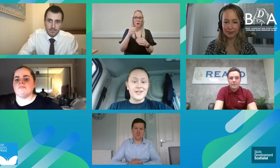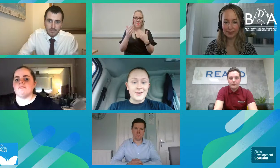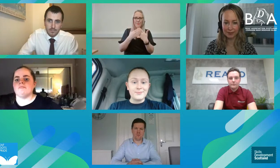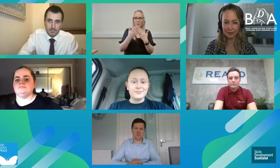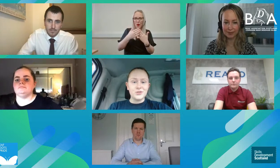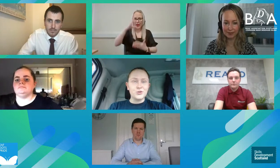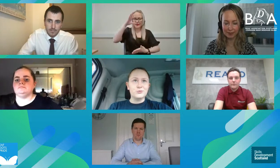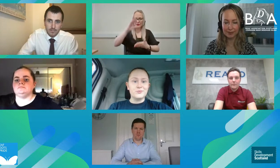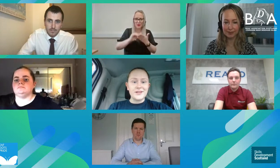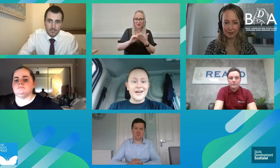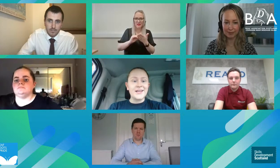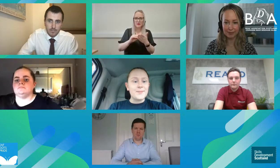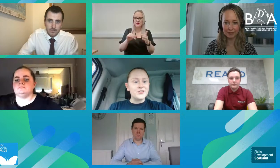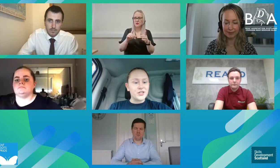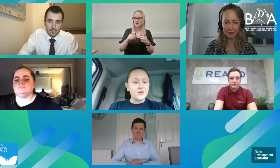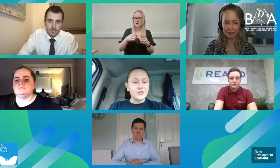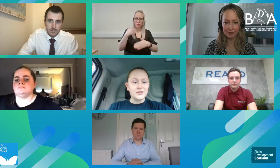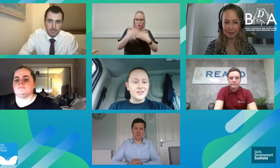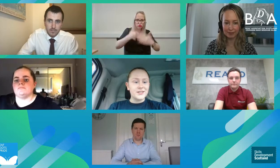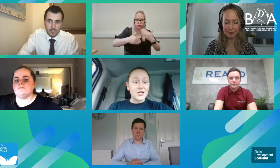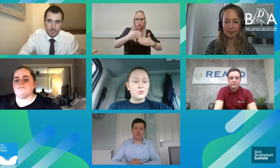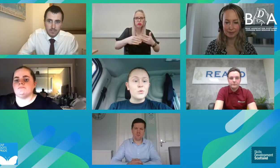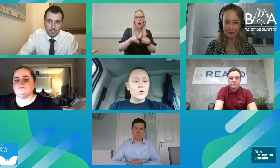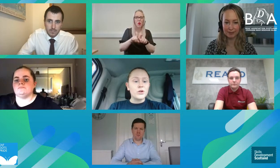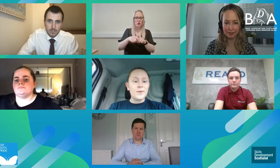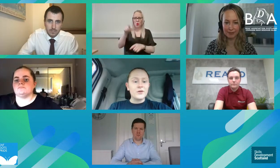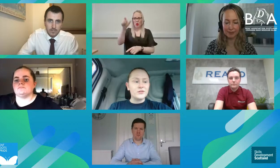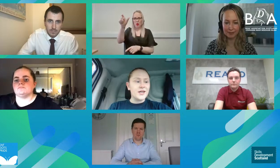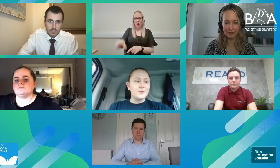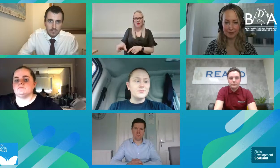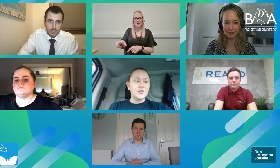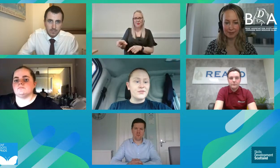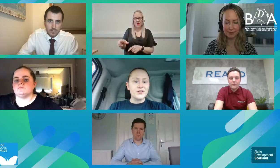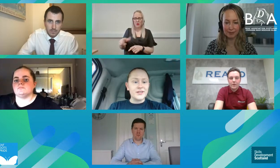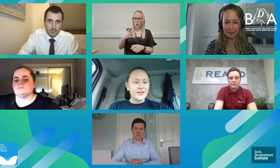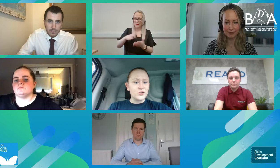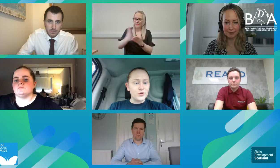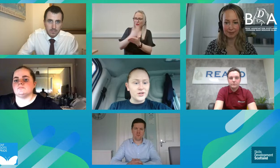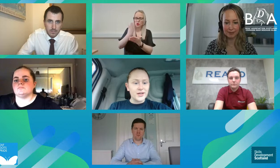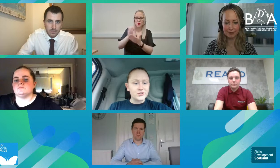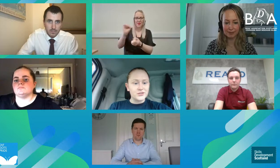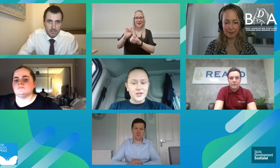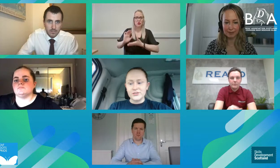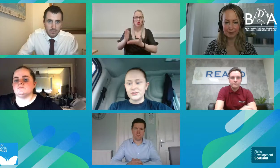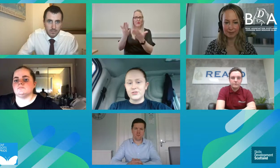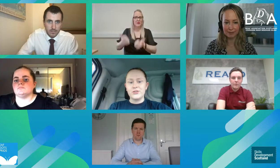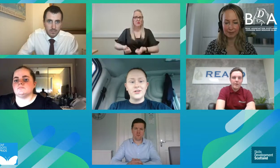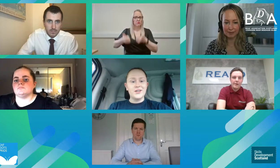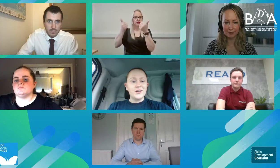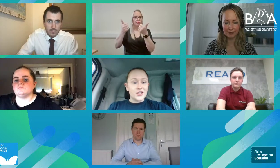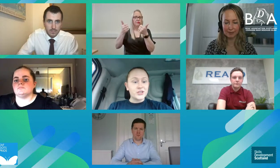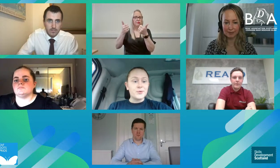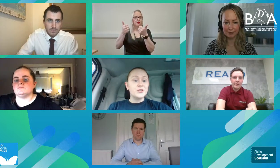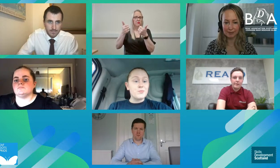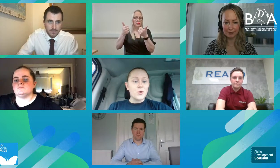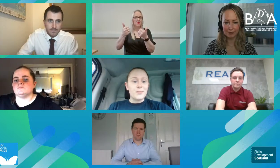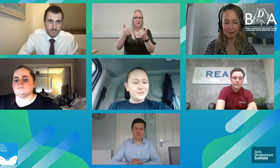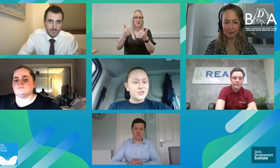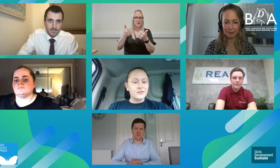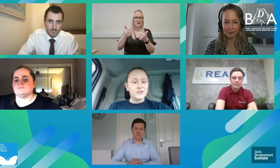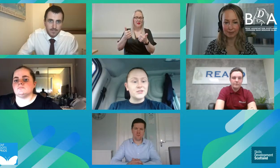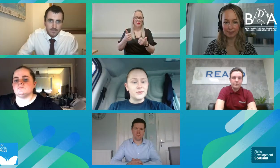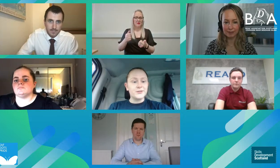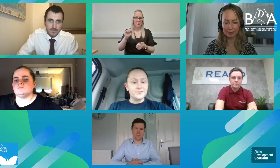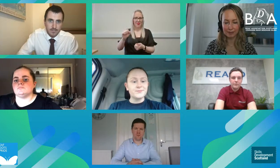giving them, getting them in service. That's what we're all about, giving telecommunication service to customers and